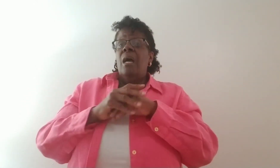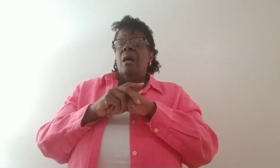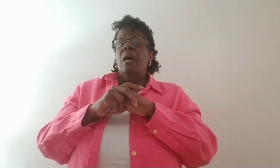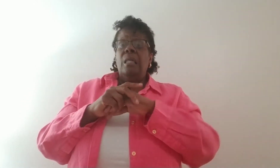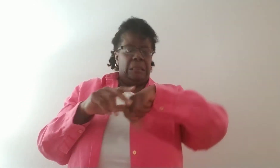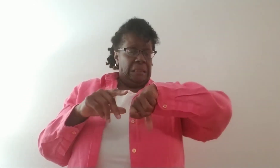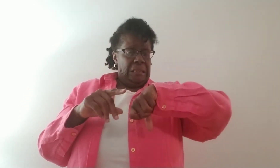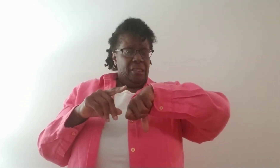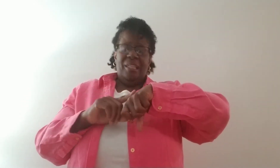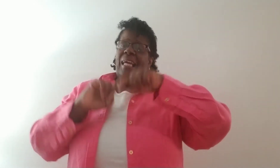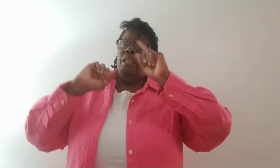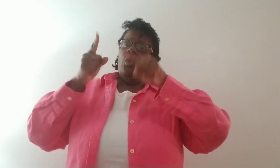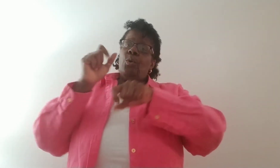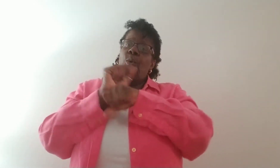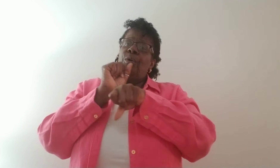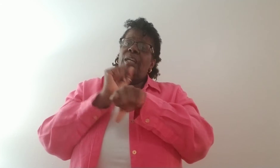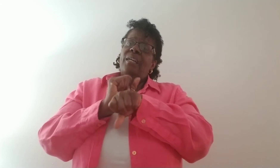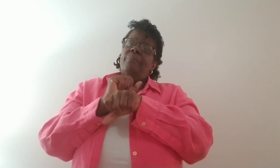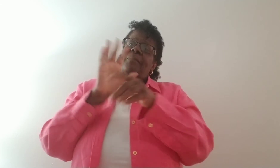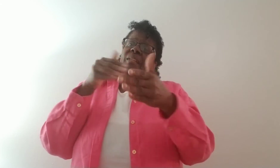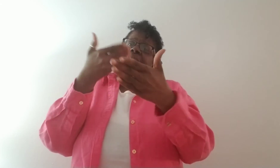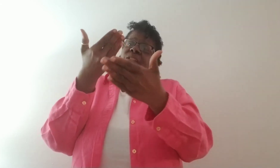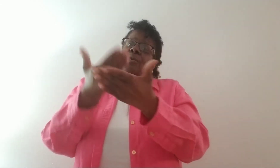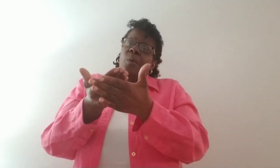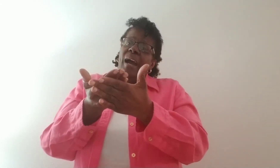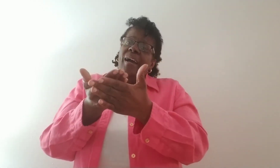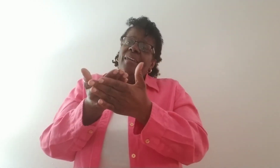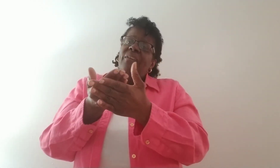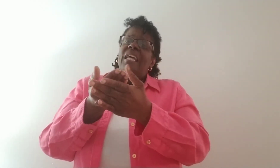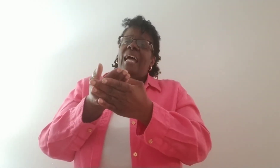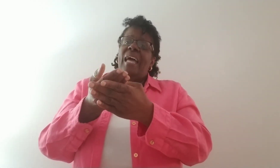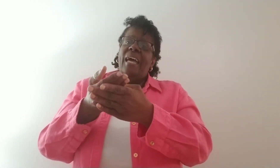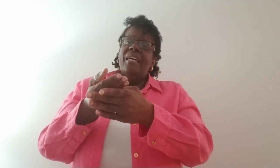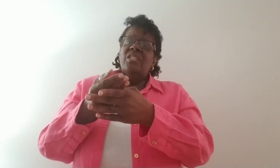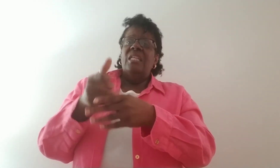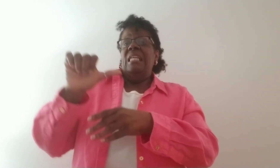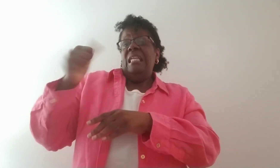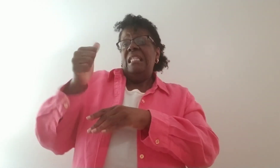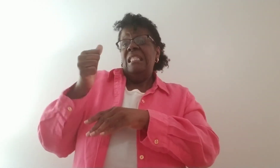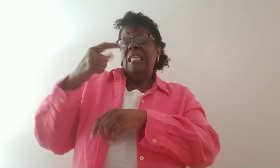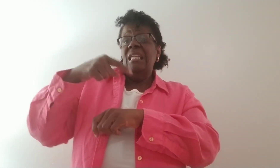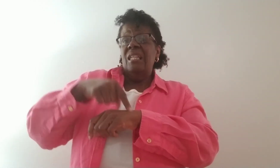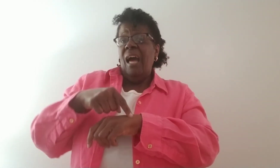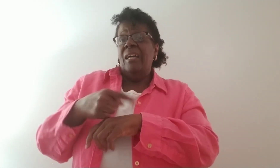Oh, gotta go to work. Need to arrive at 10 o'clock.